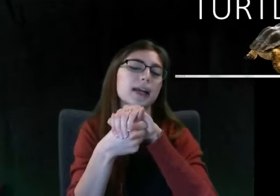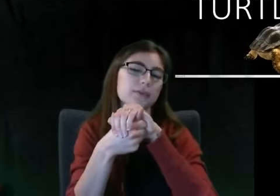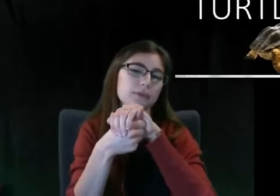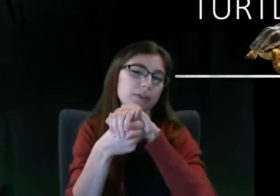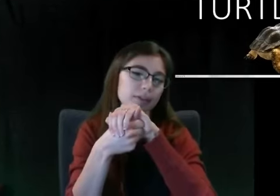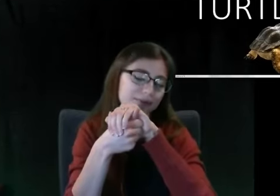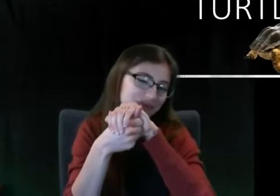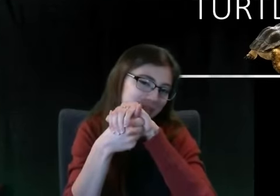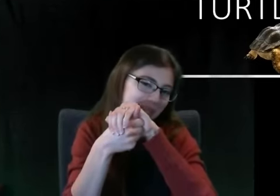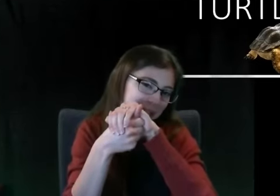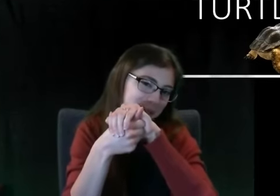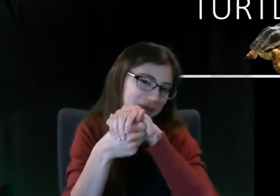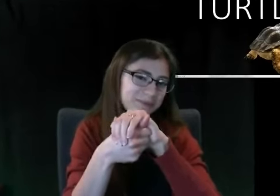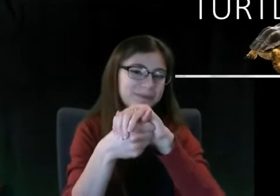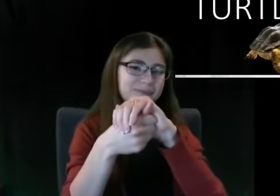forth. Turtle.